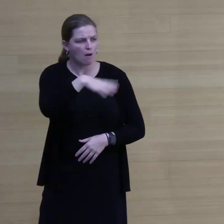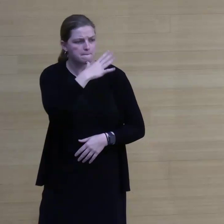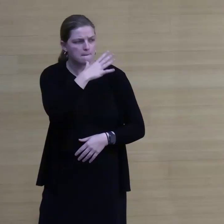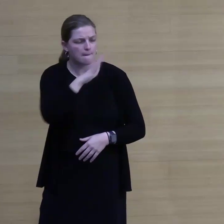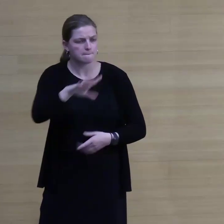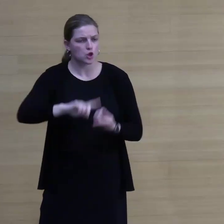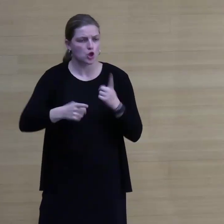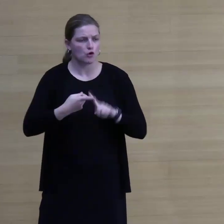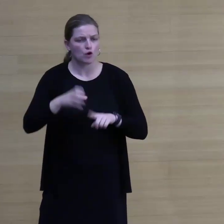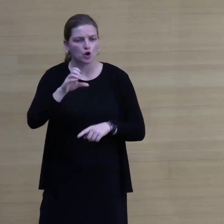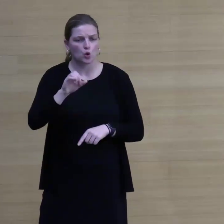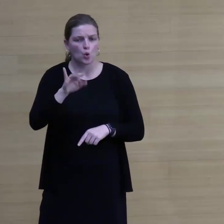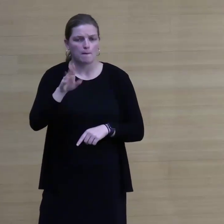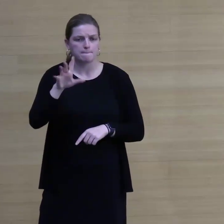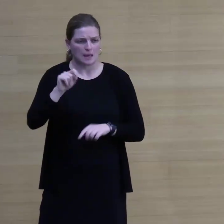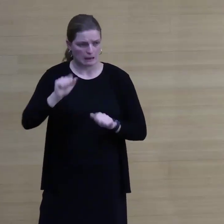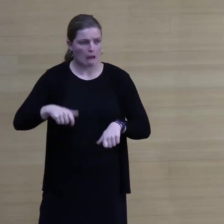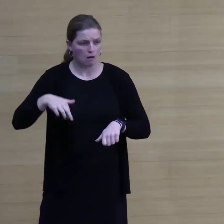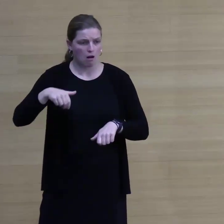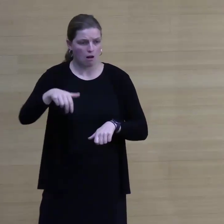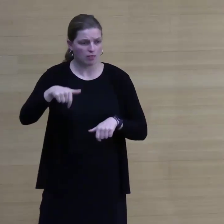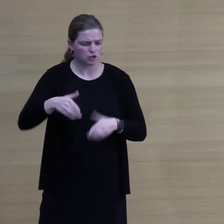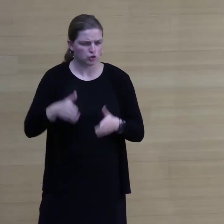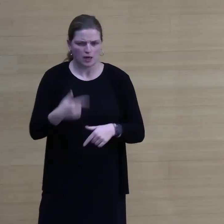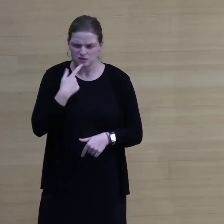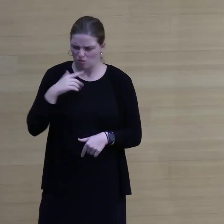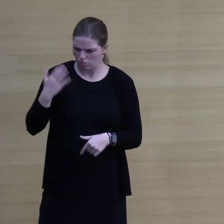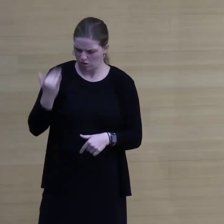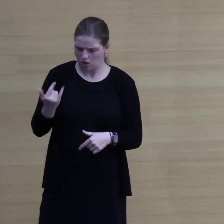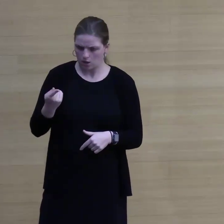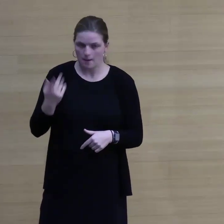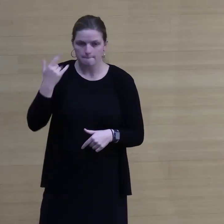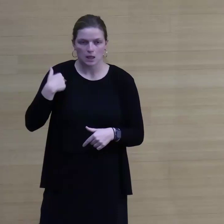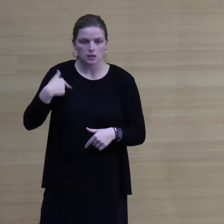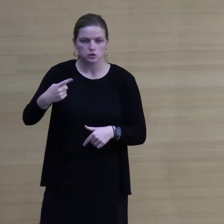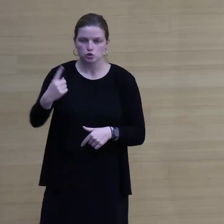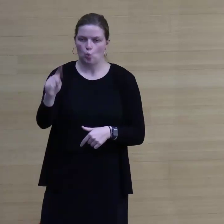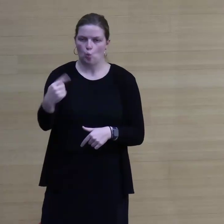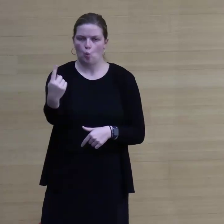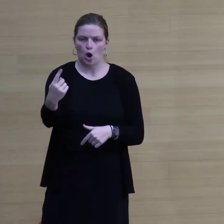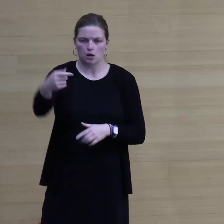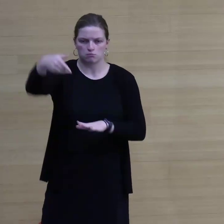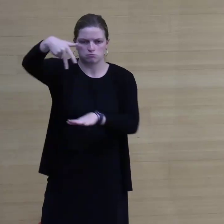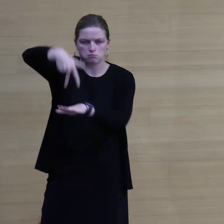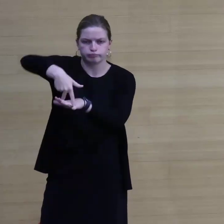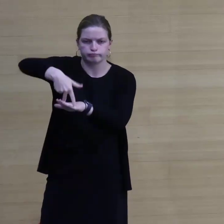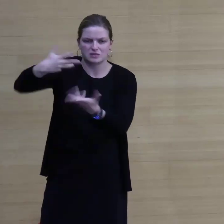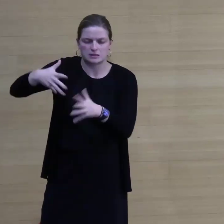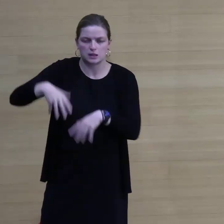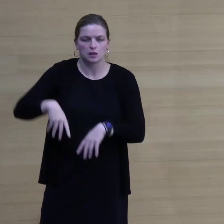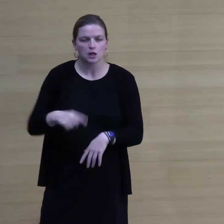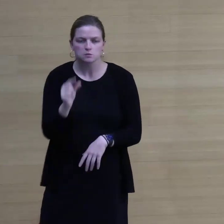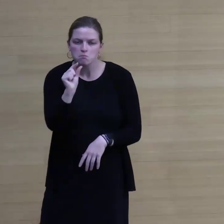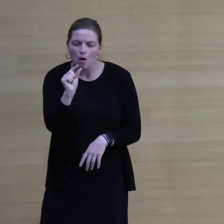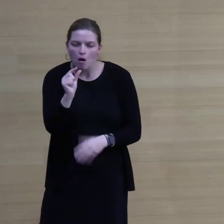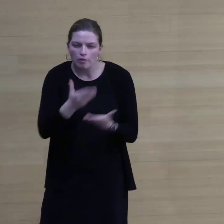your friend Corbett couldn't come down this street." And I'd say, "Why?" And he says, "There's a lamppost in the middle of the way." Just little things like